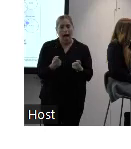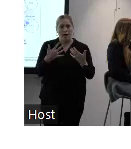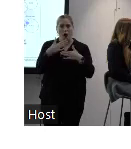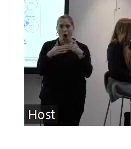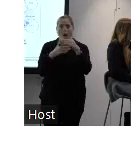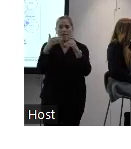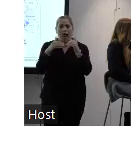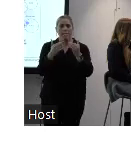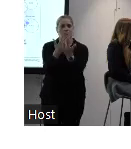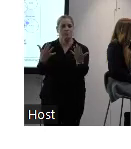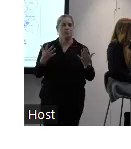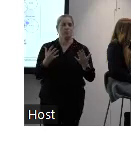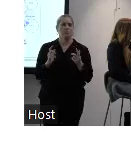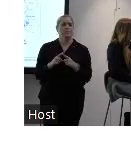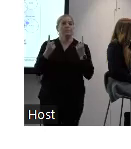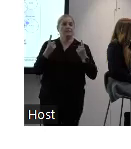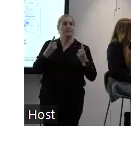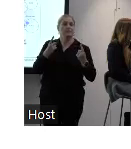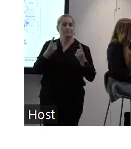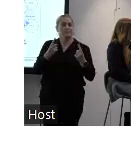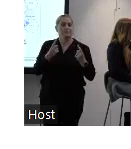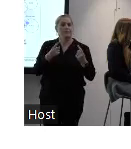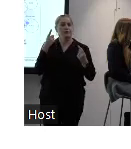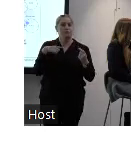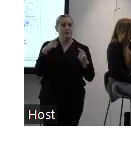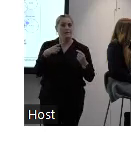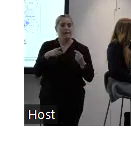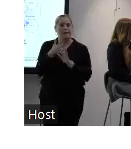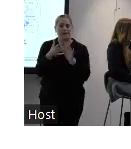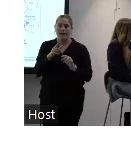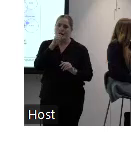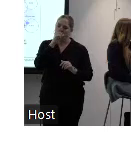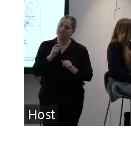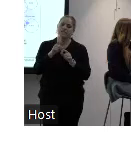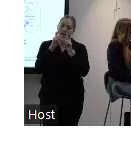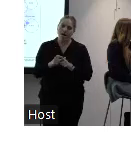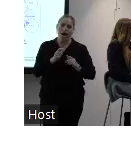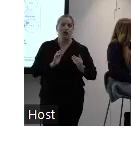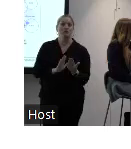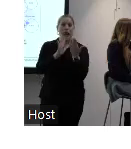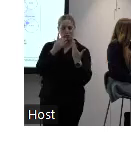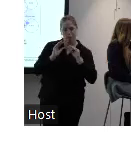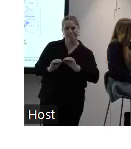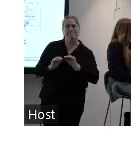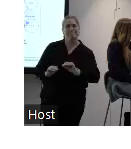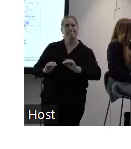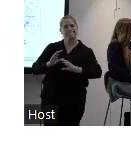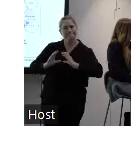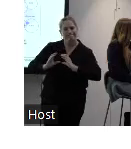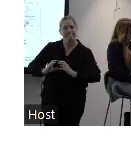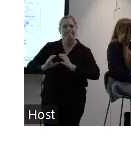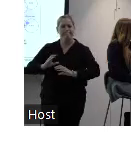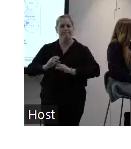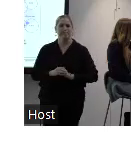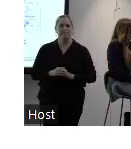symptoms, making it even more challenging to treat them. They also commonly present with mental health